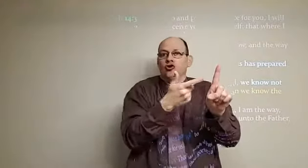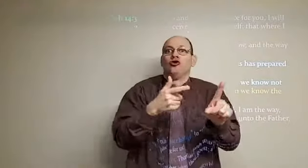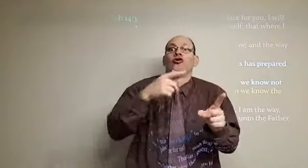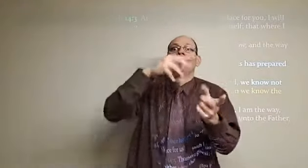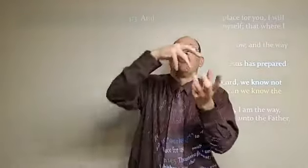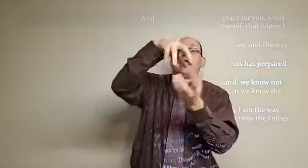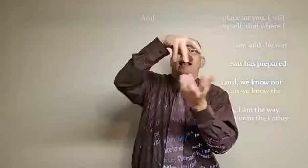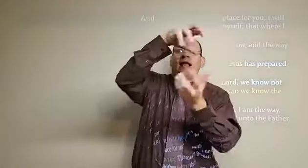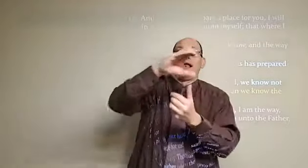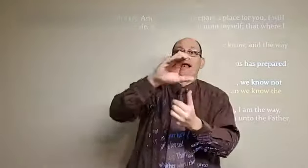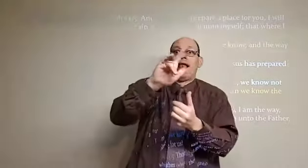where